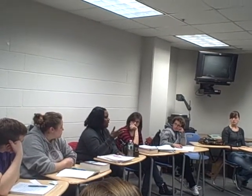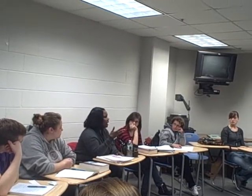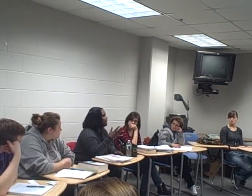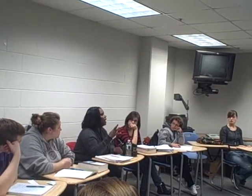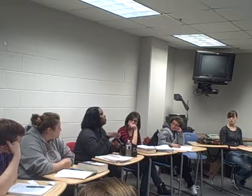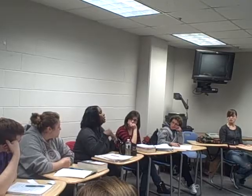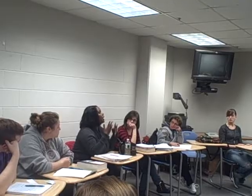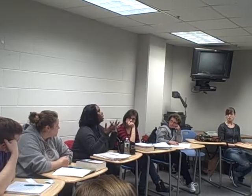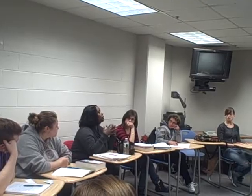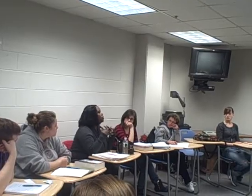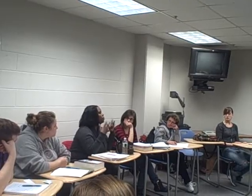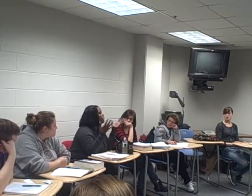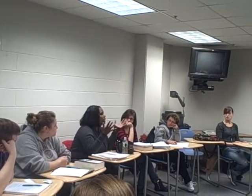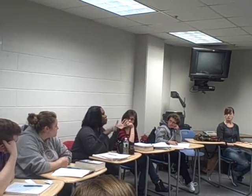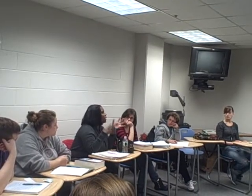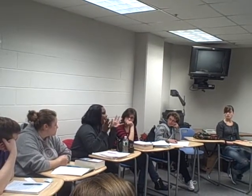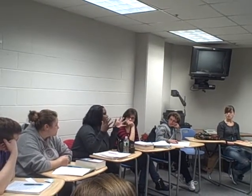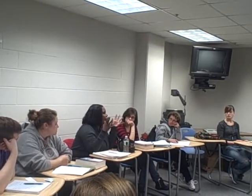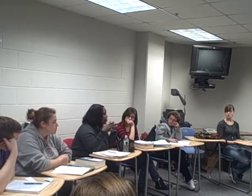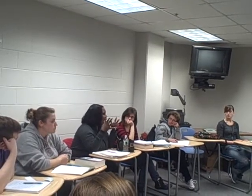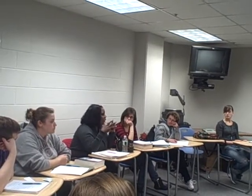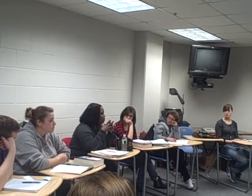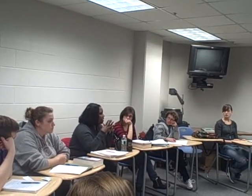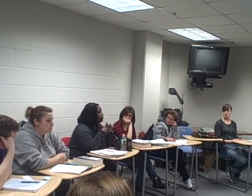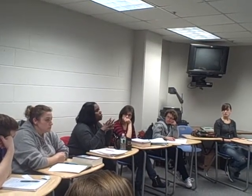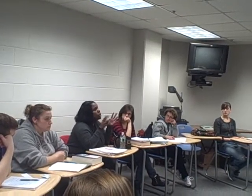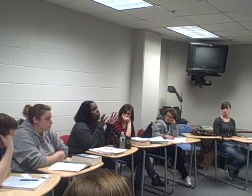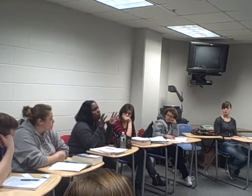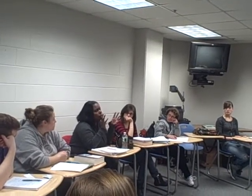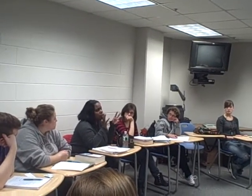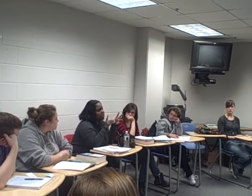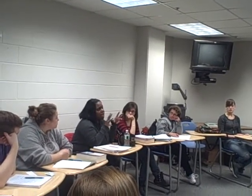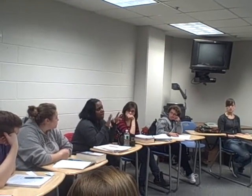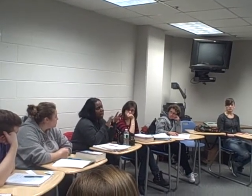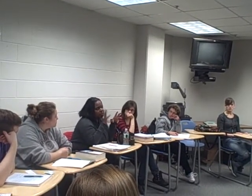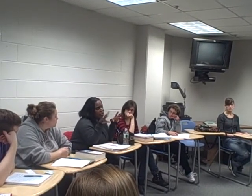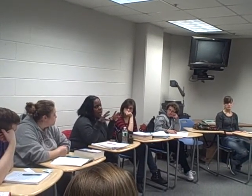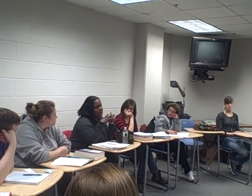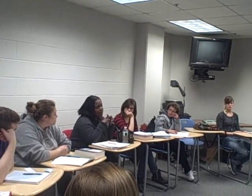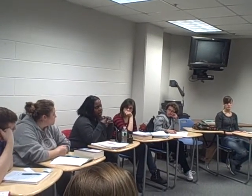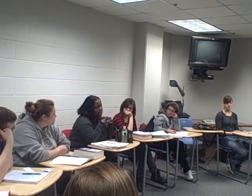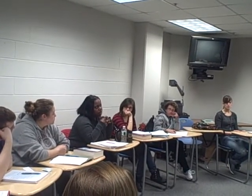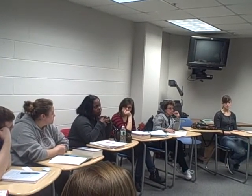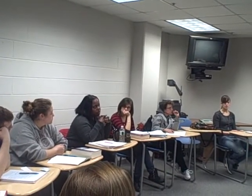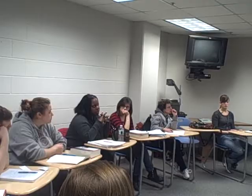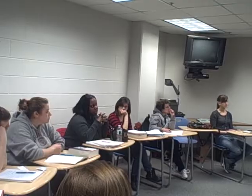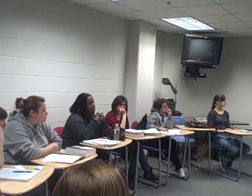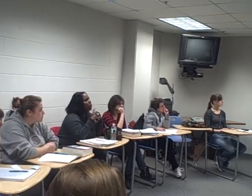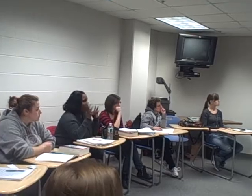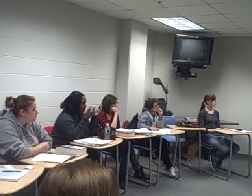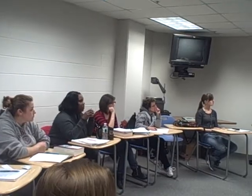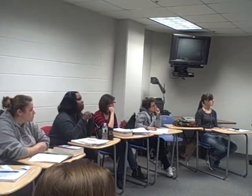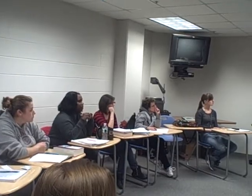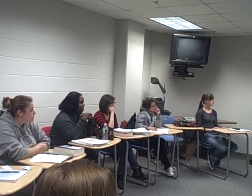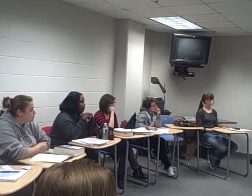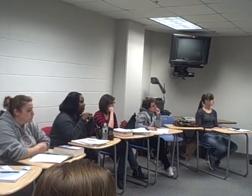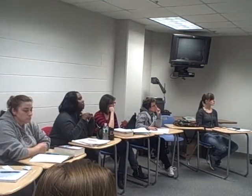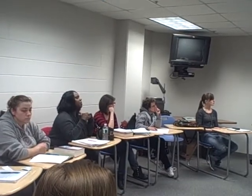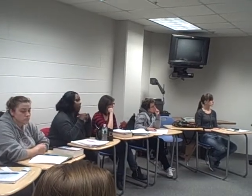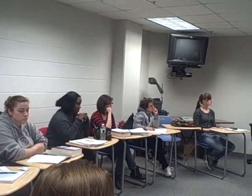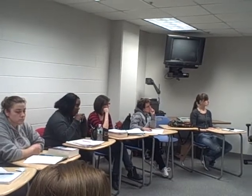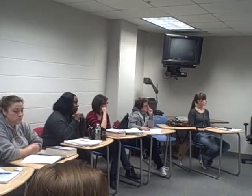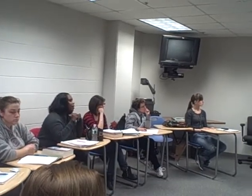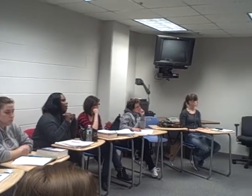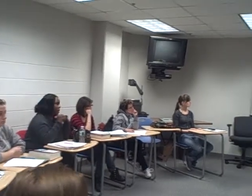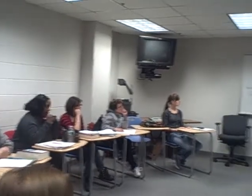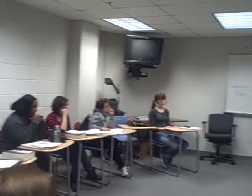even want to say handicapped, but they're eligible for disability, certain things benefit. Well, does that opt her out of that eligibility? No, Okay. she's still considered by the